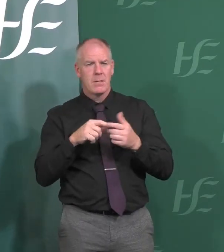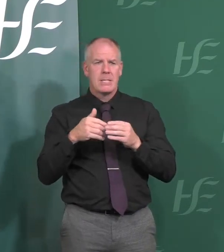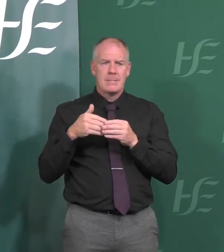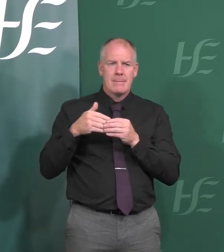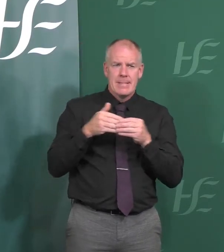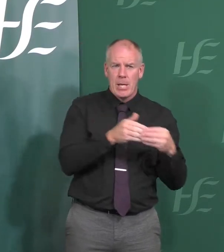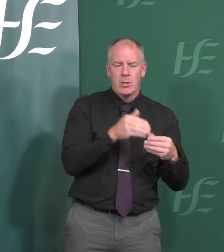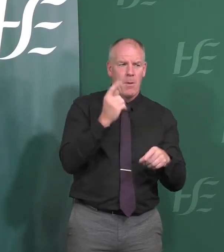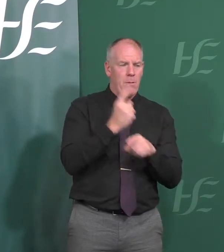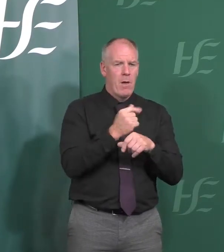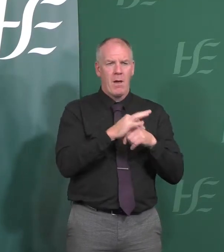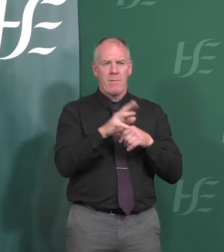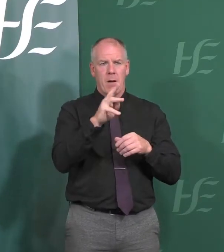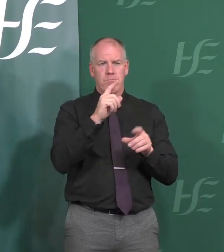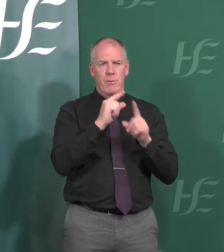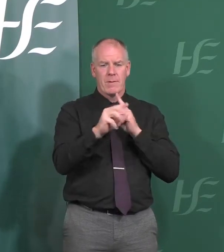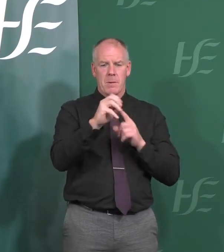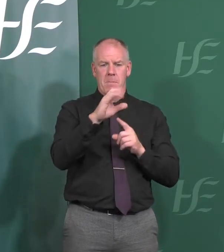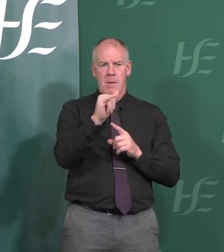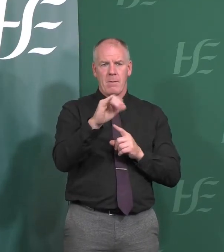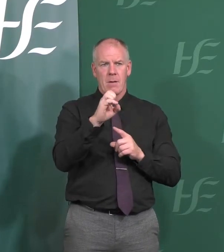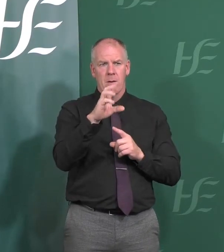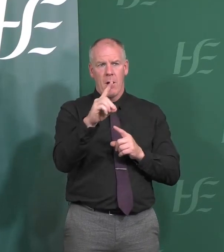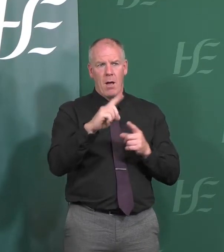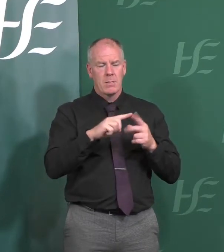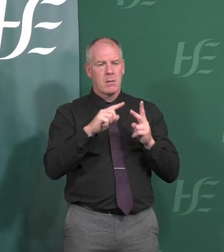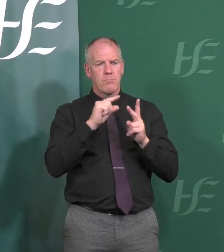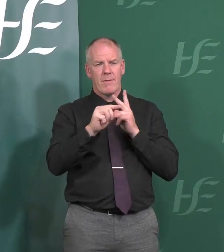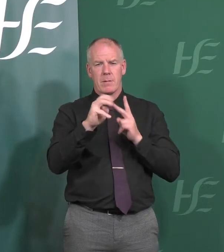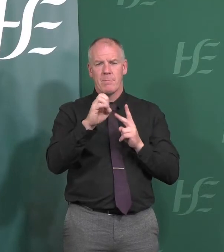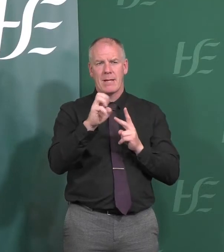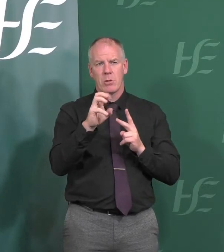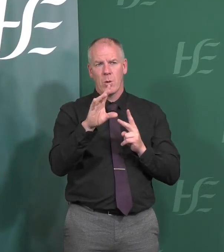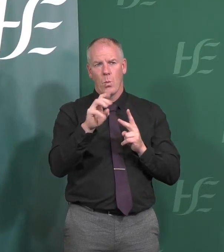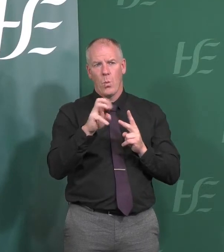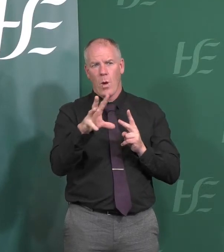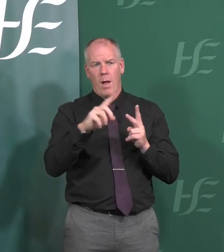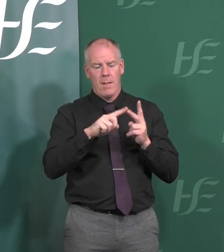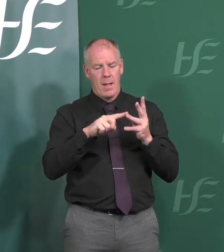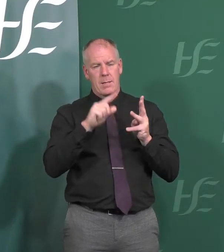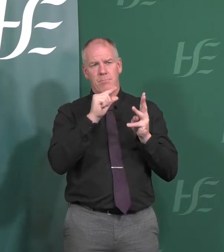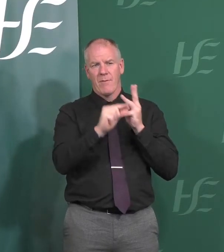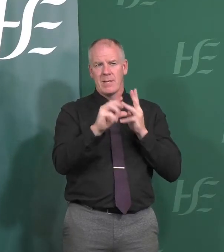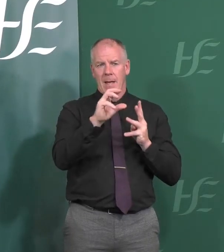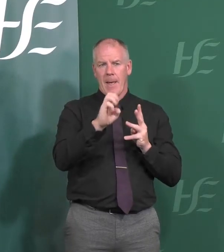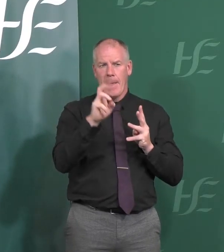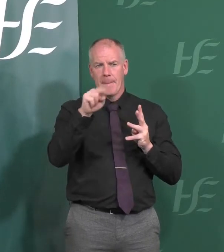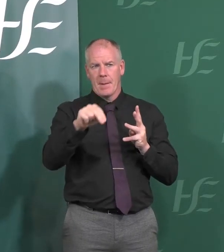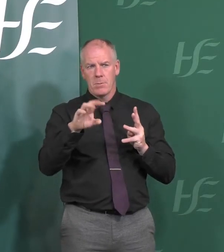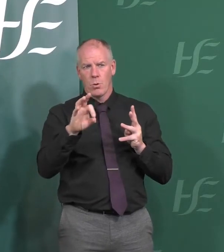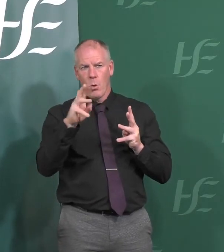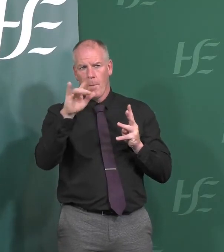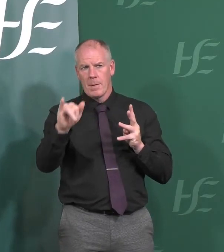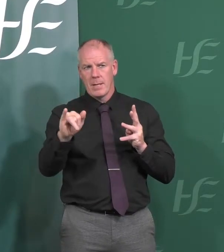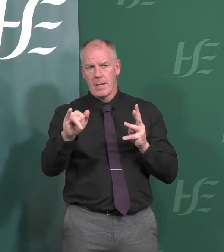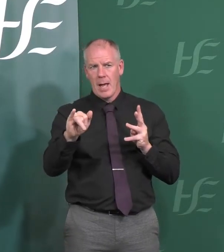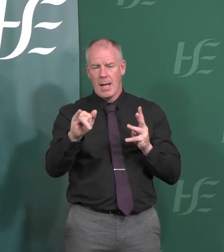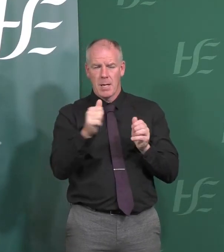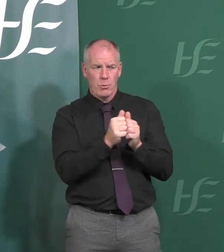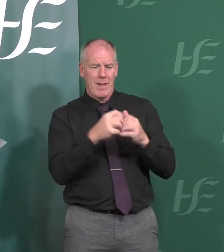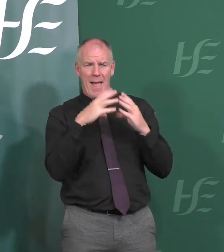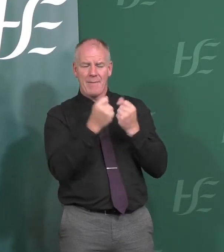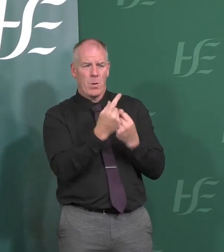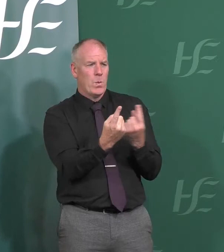has been provided by Professor Mary Codd, Professor Patrick Wall and Professor Eamon Gormley. We appreciate everything they've done for tracing